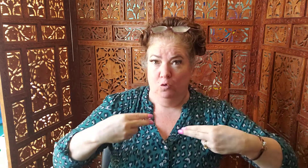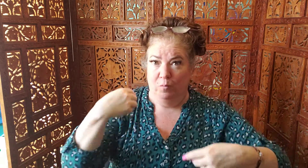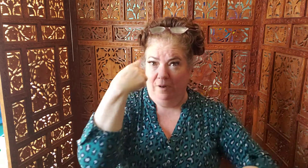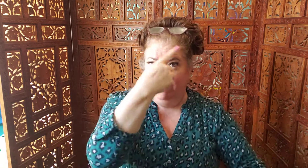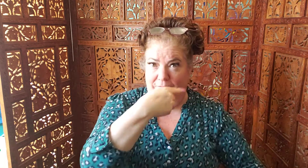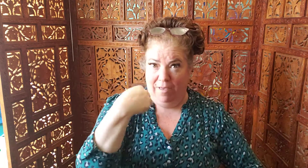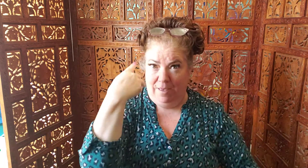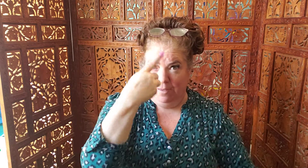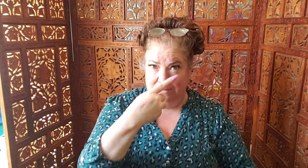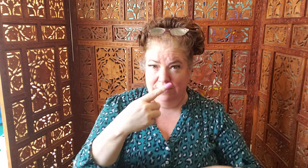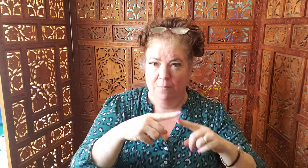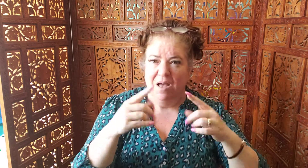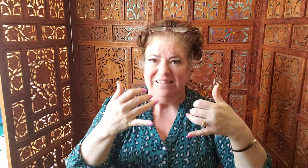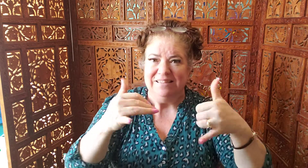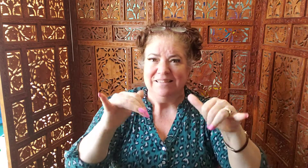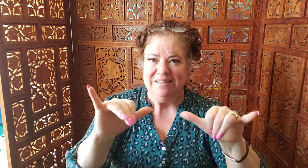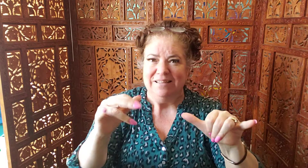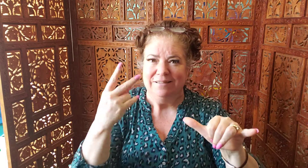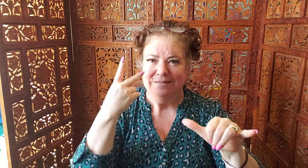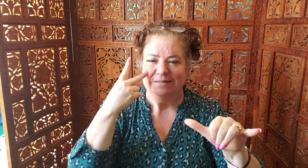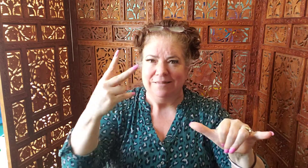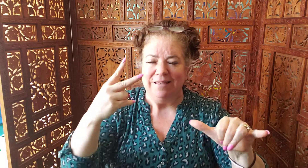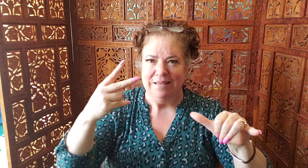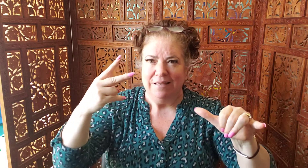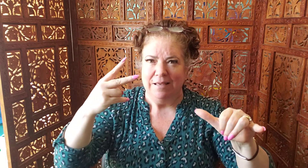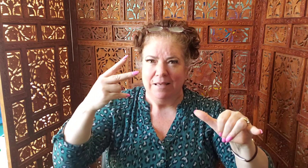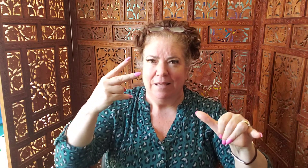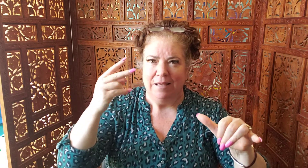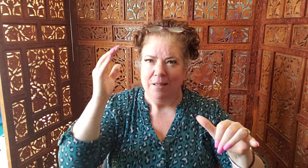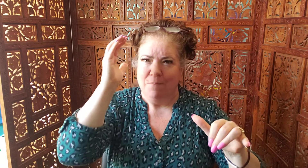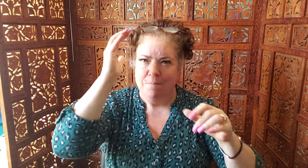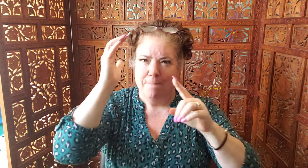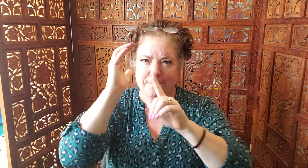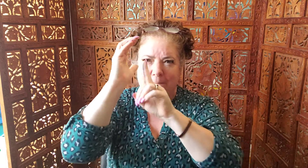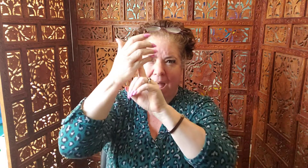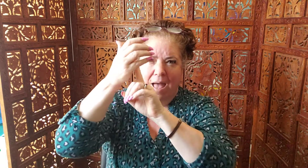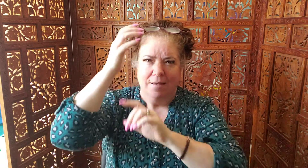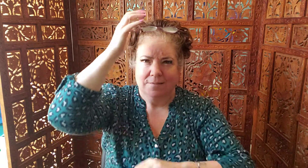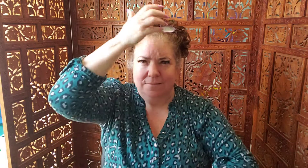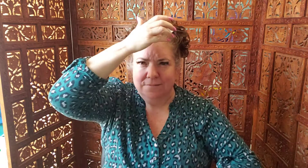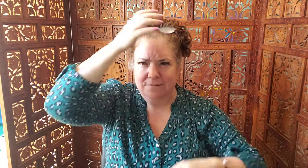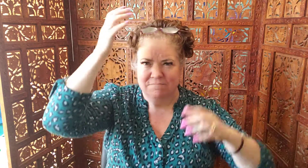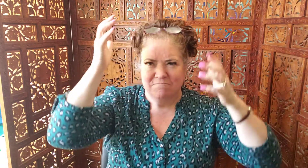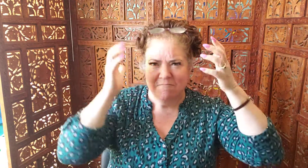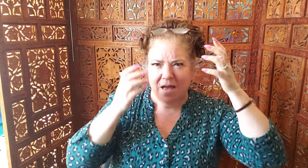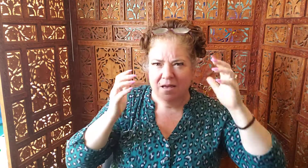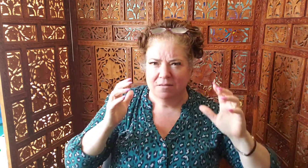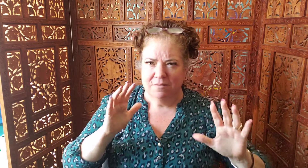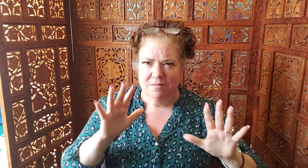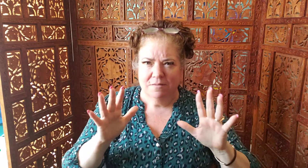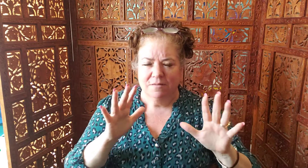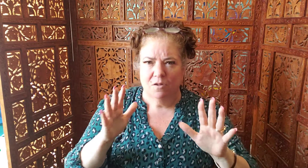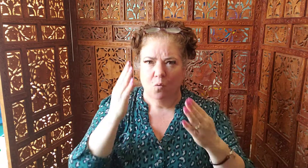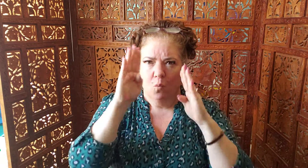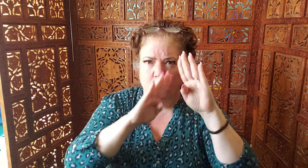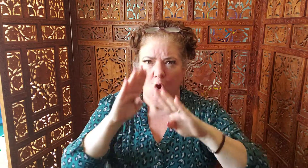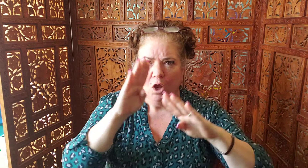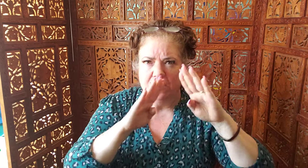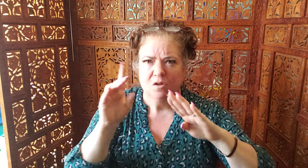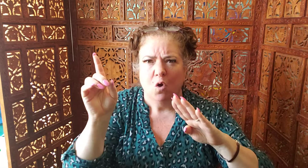mask at the same time. The worry was, where will they focus? But in the theater, you can expect